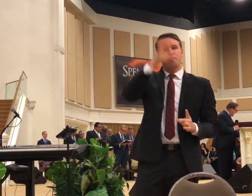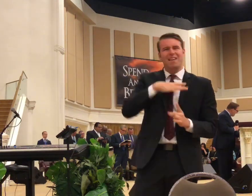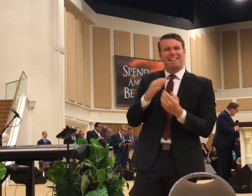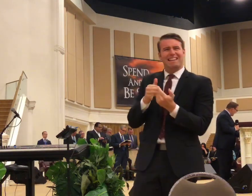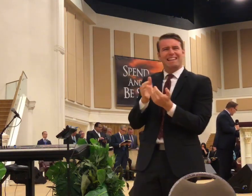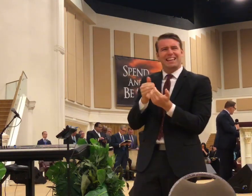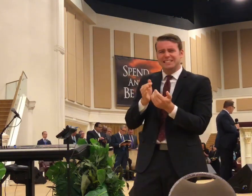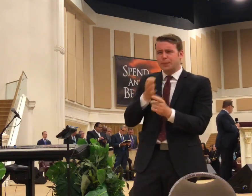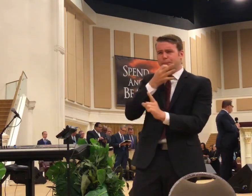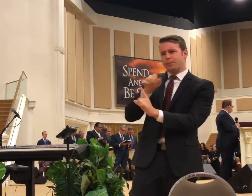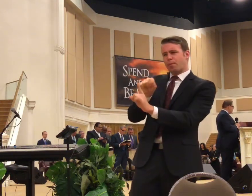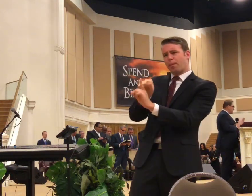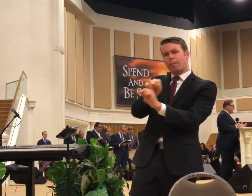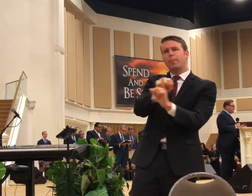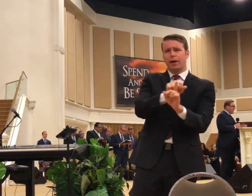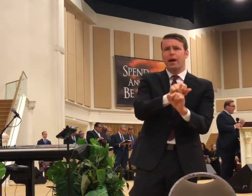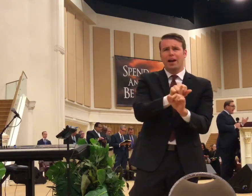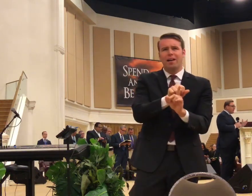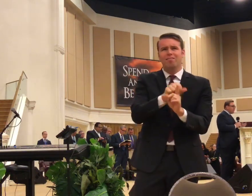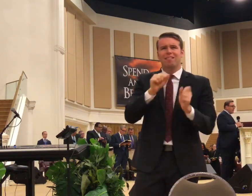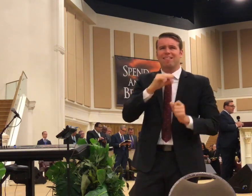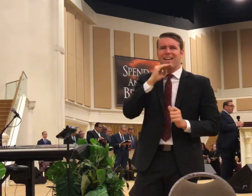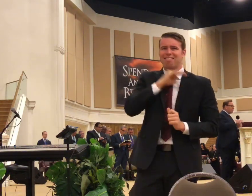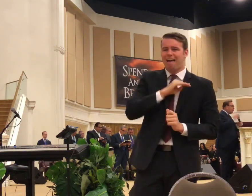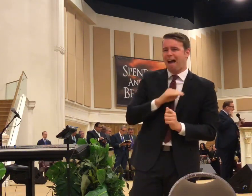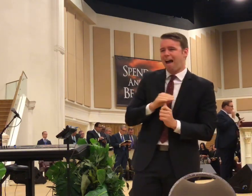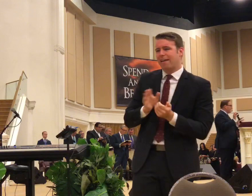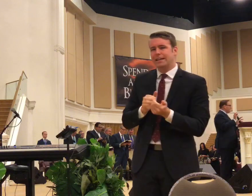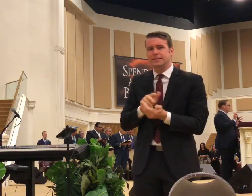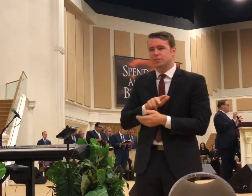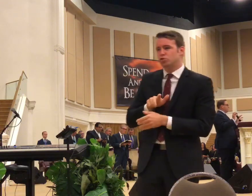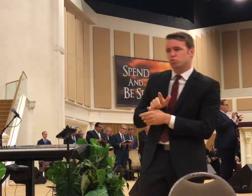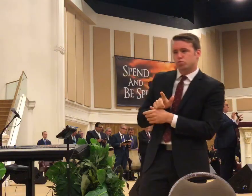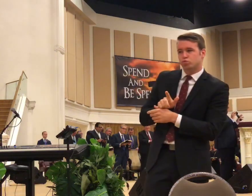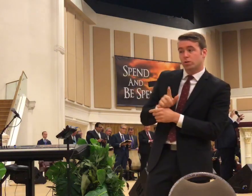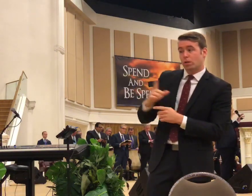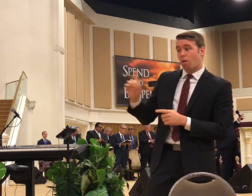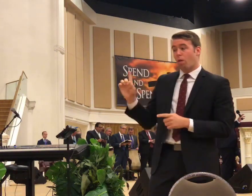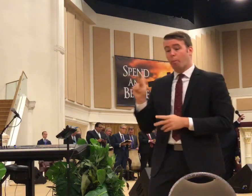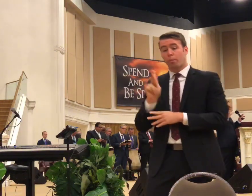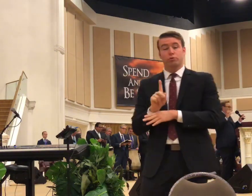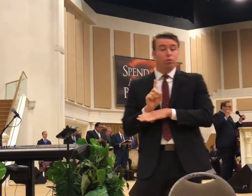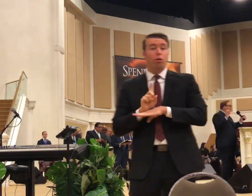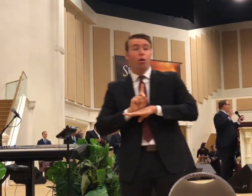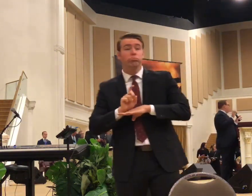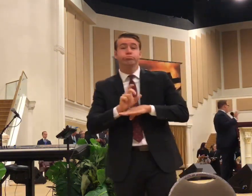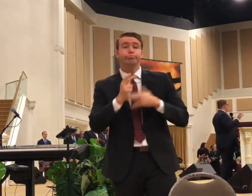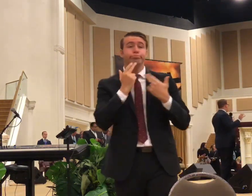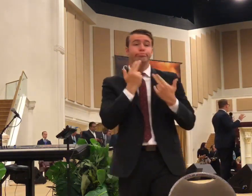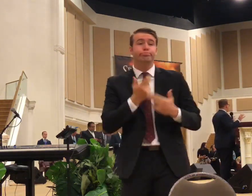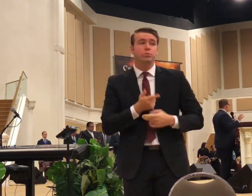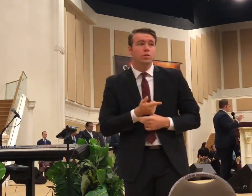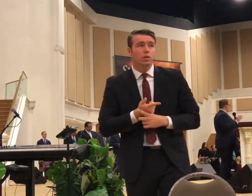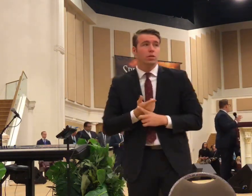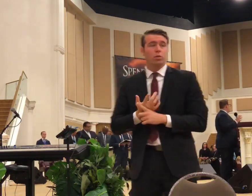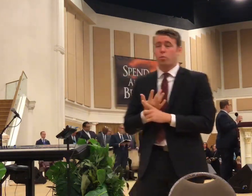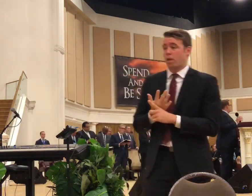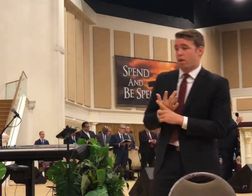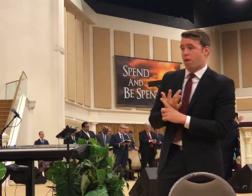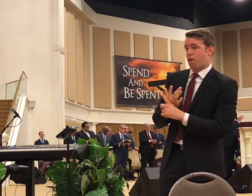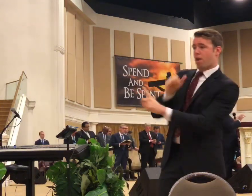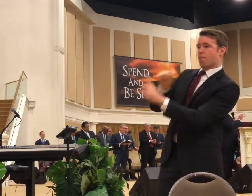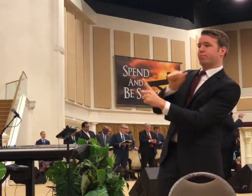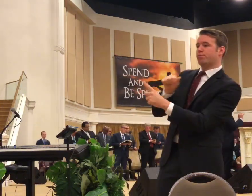cunning craftiness, they deceive, they lie in wait, they're waiting, they're pouncing, they're hiding to